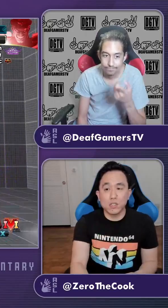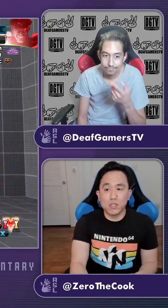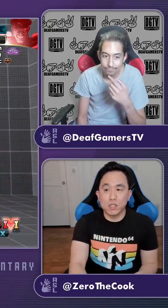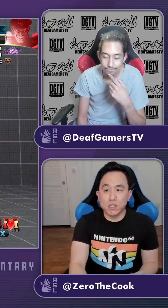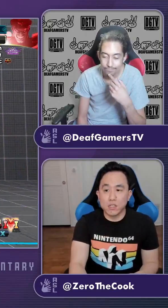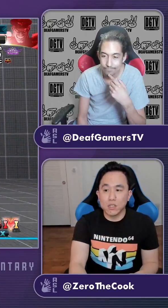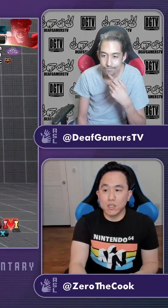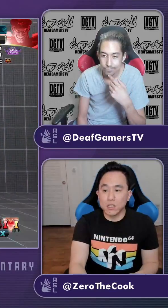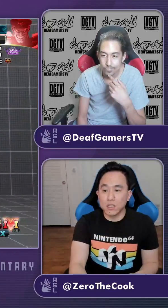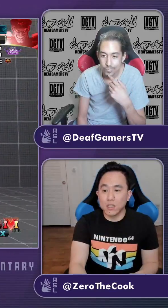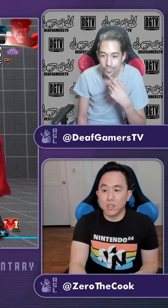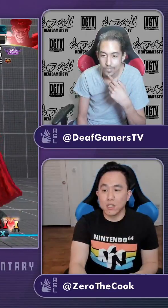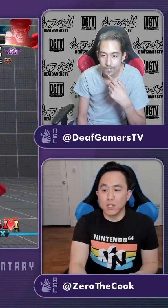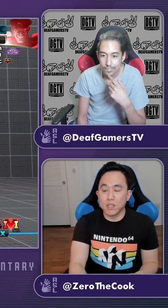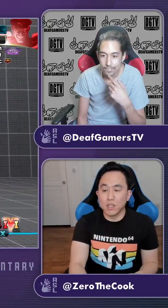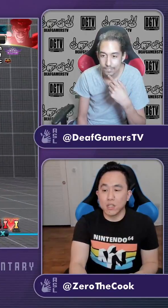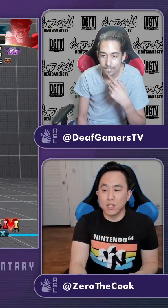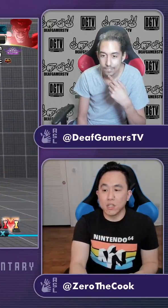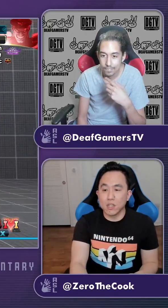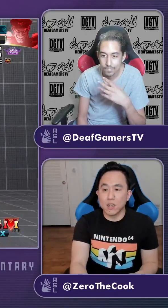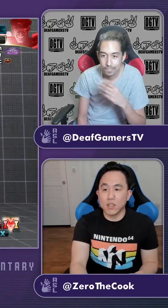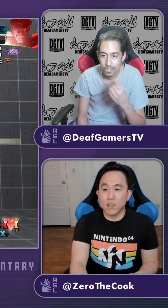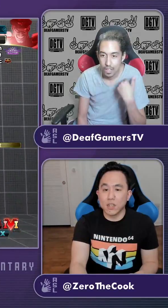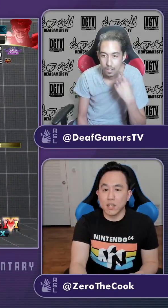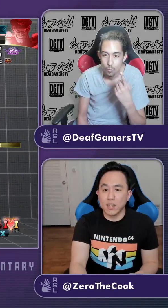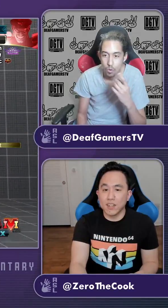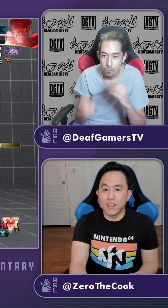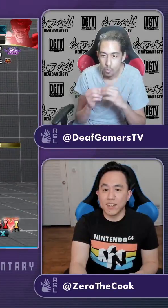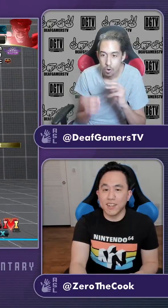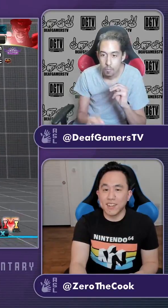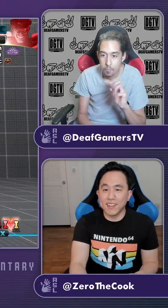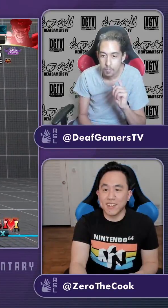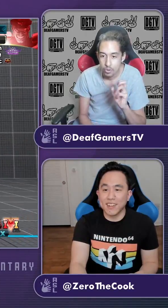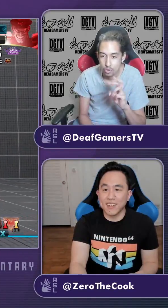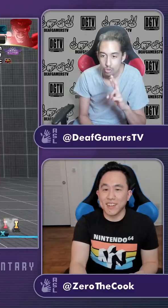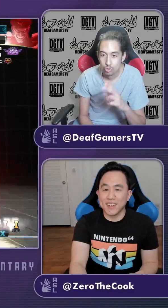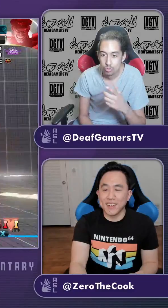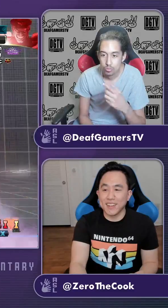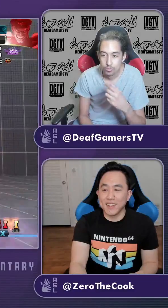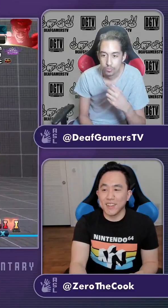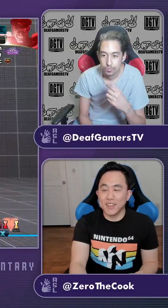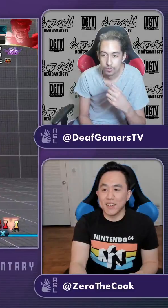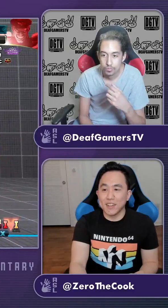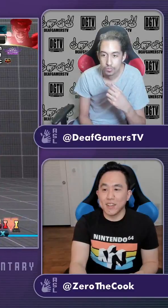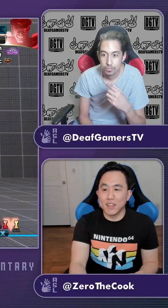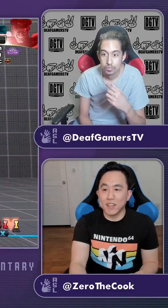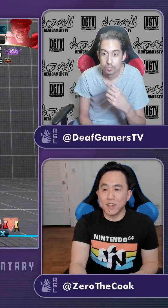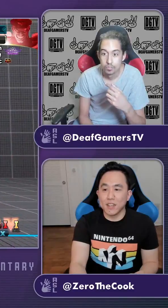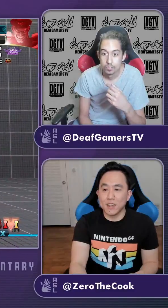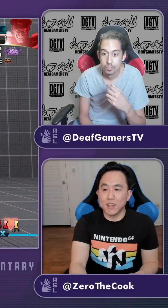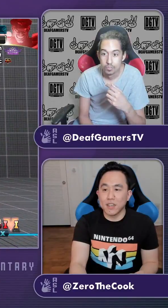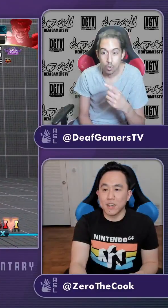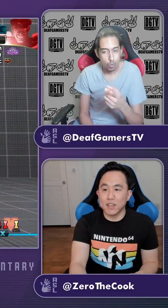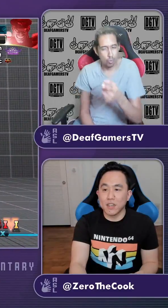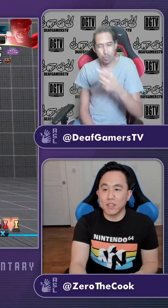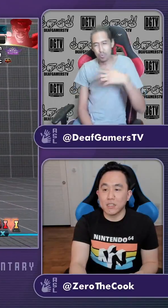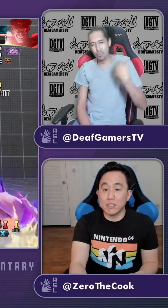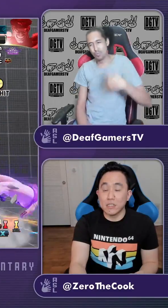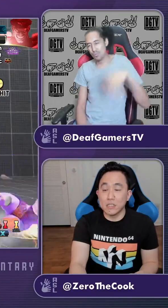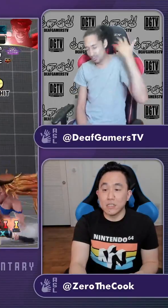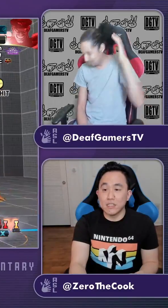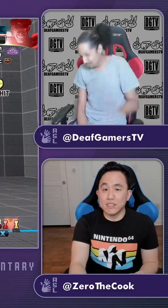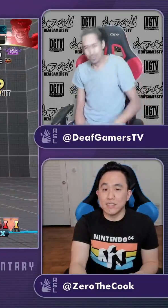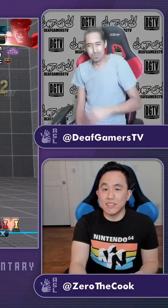Take that back throw right there hitman now on the approach has to make something big happen There's the activation